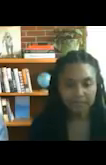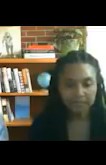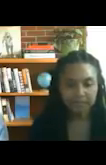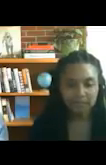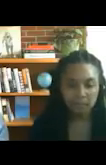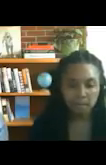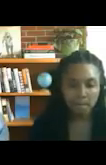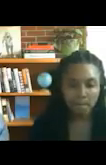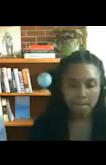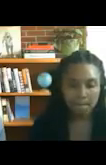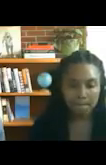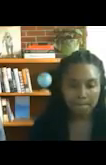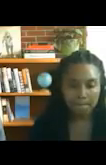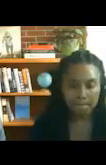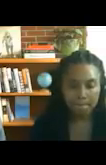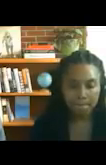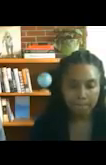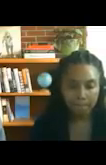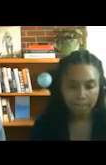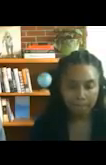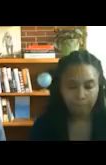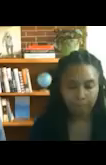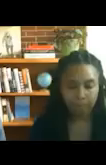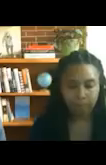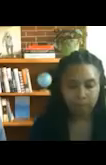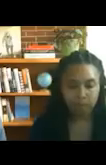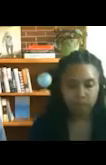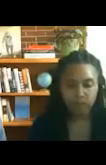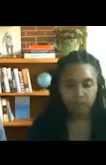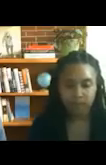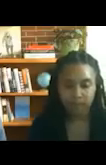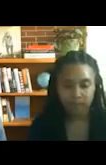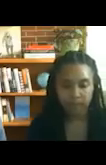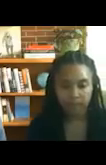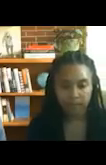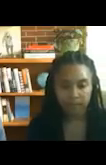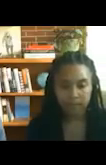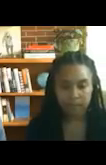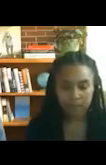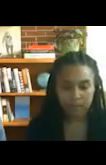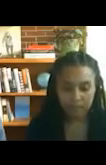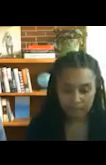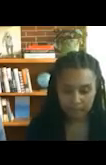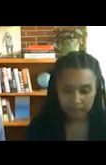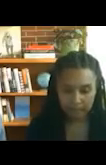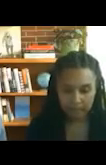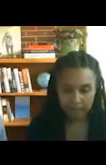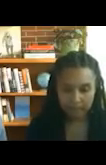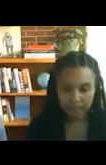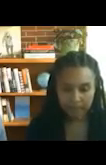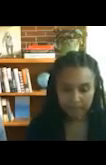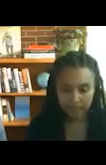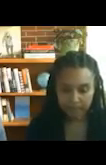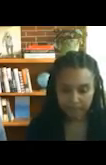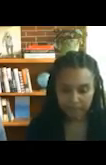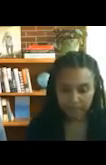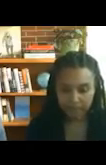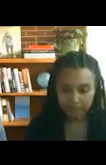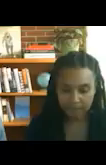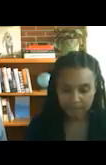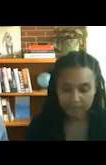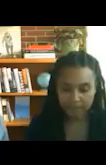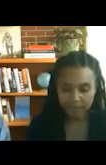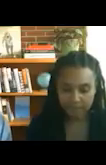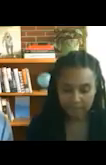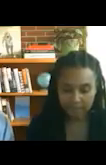communication functions that is carried by sign language is a real advantage of